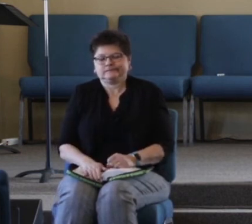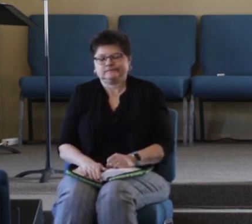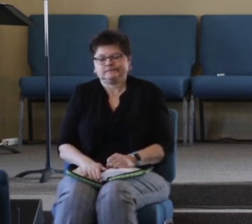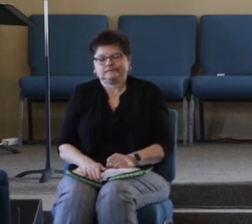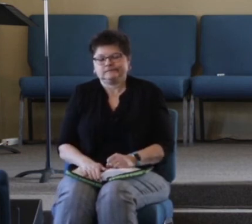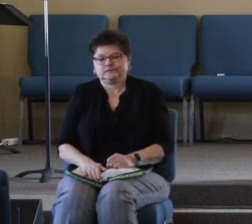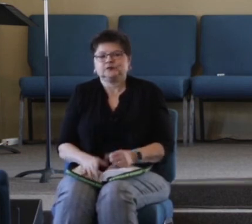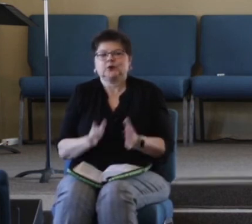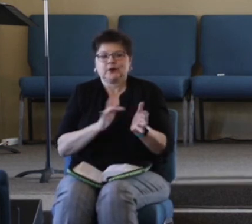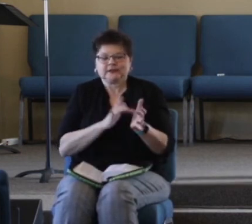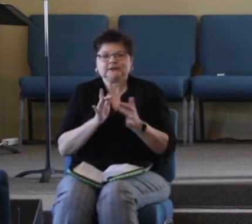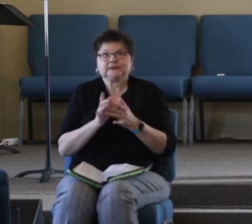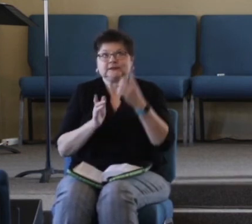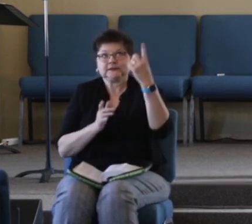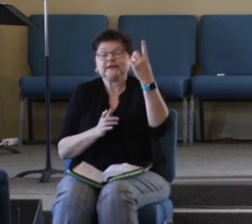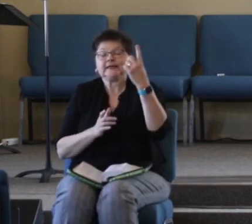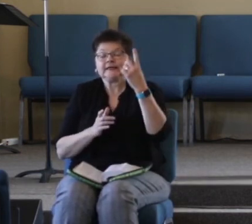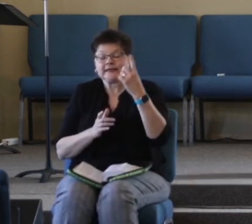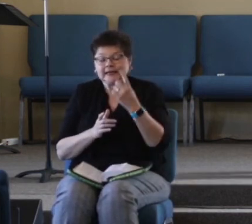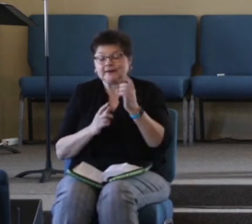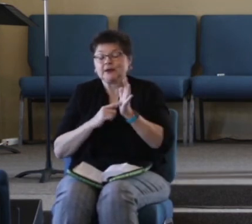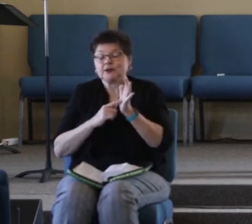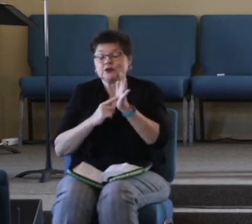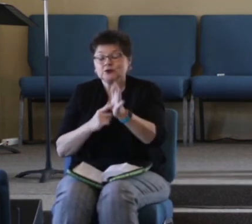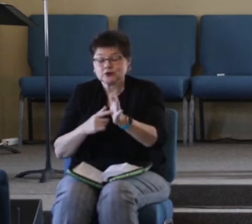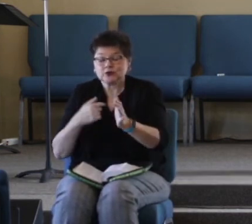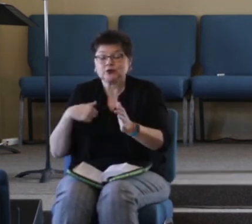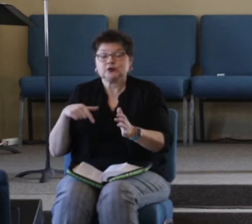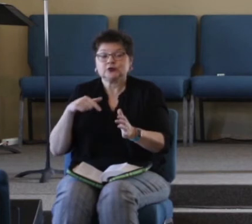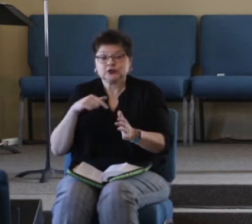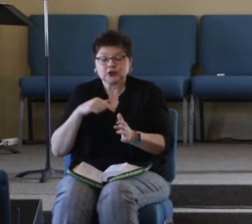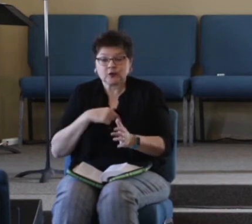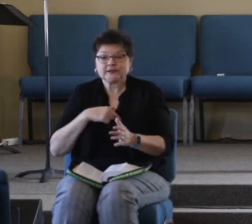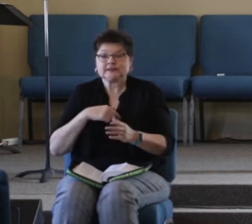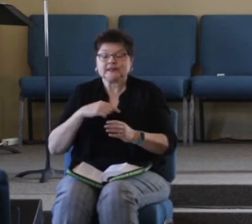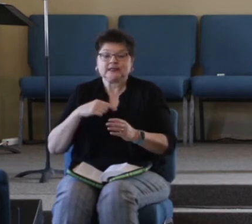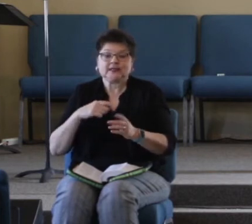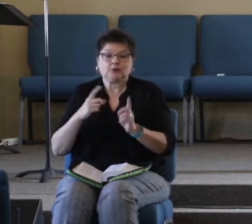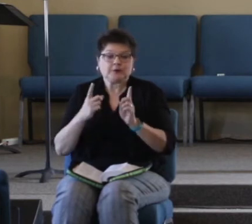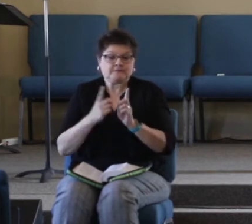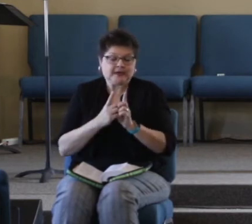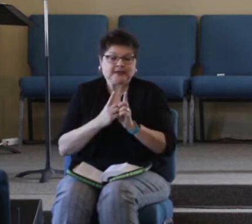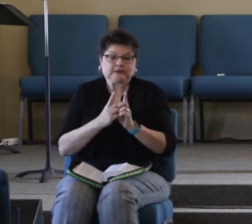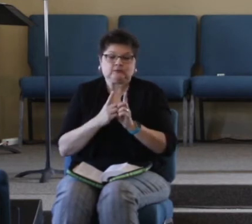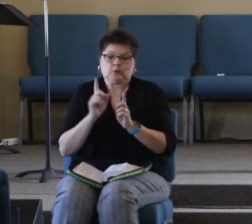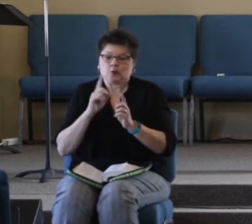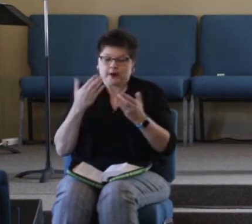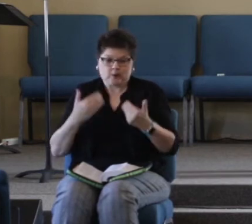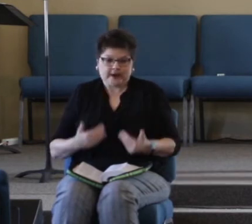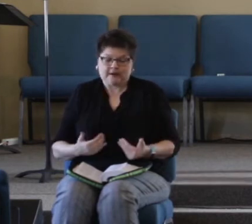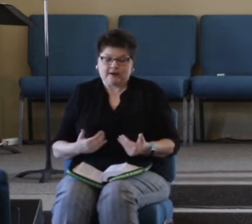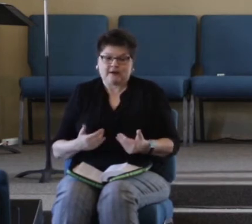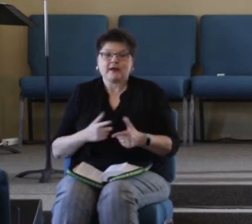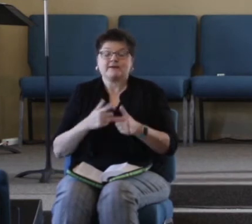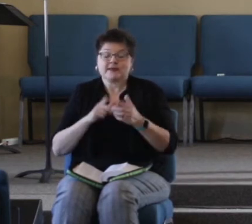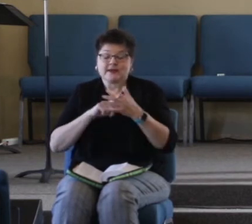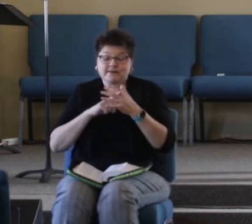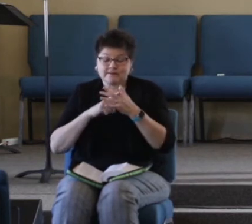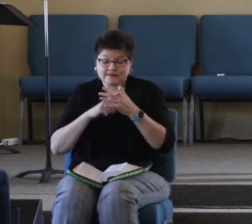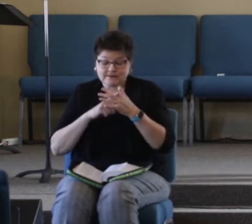And so Jesus came to show us that he would meet us where we are, and then he began